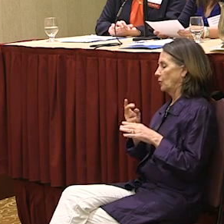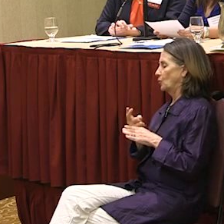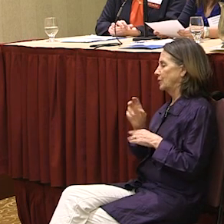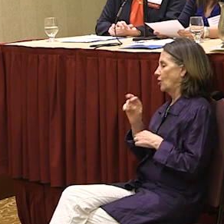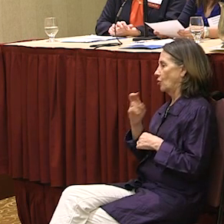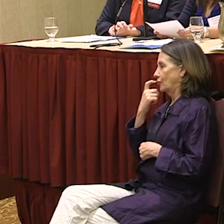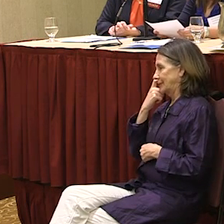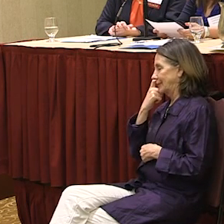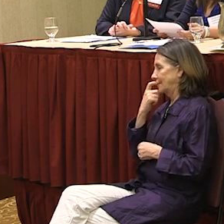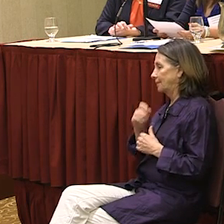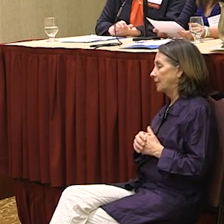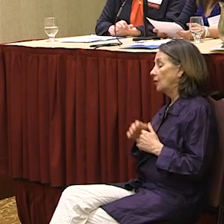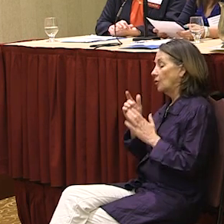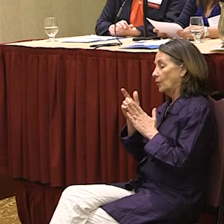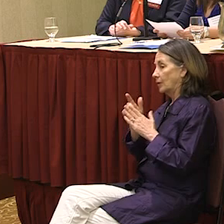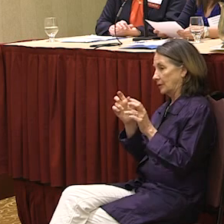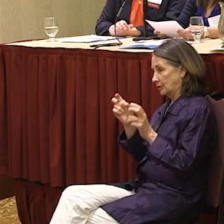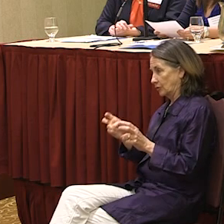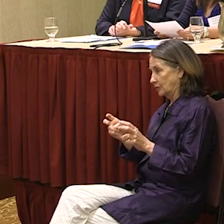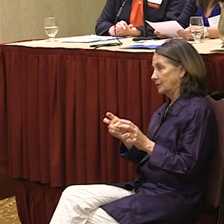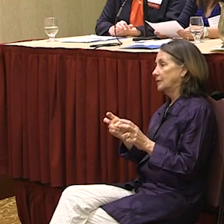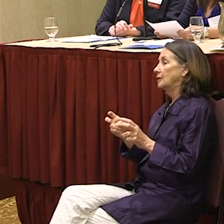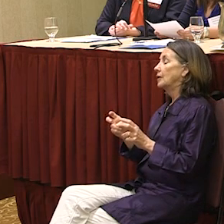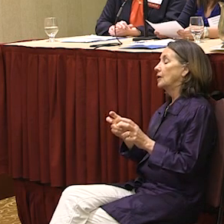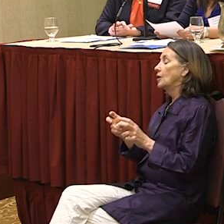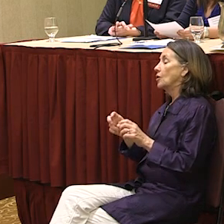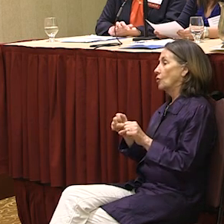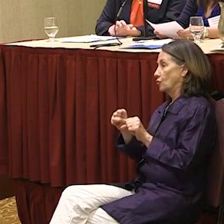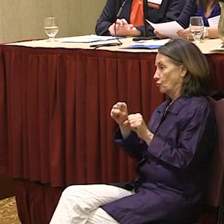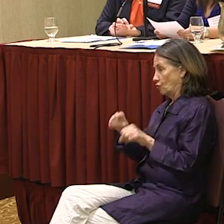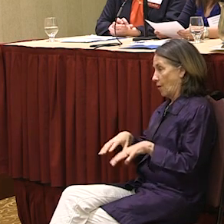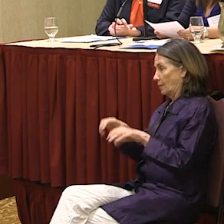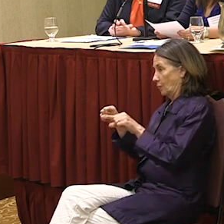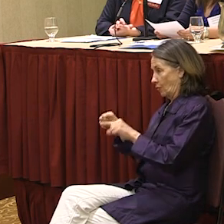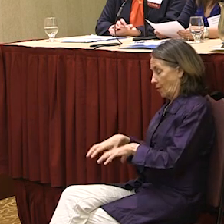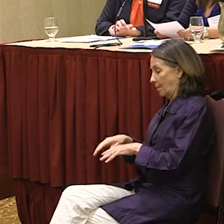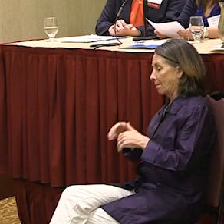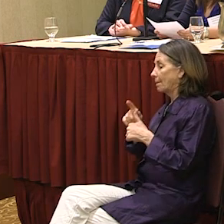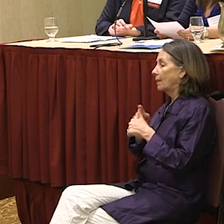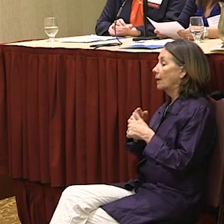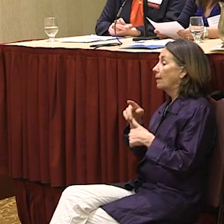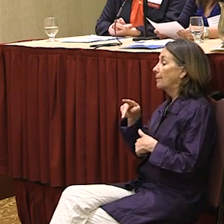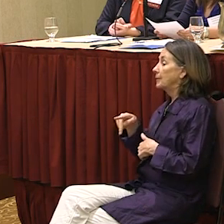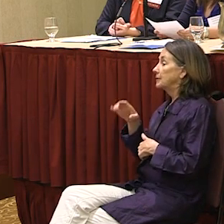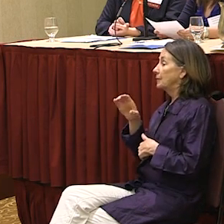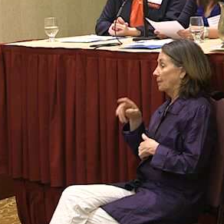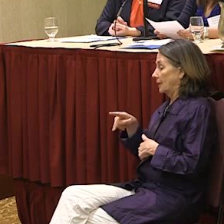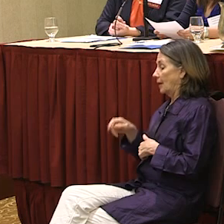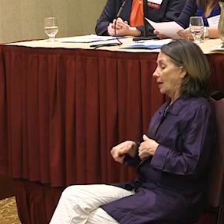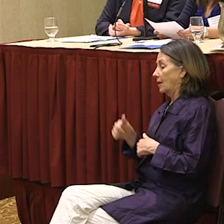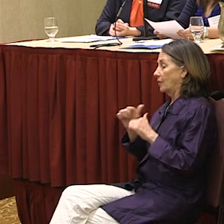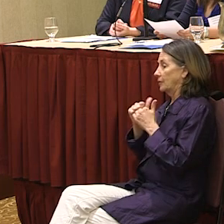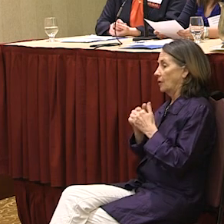ER recently. Her legal issues have been dropped both criminally and with DCYF. The primary care practice and other agencies are